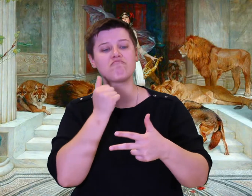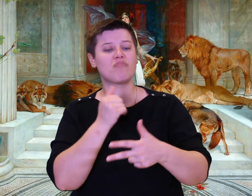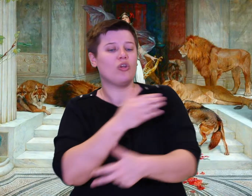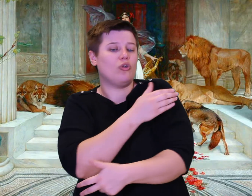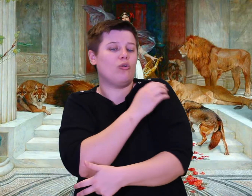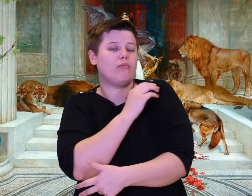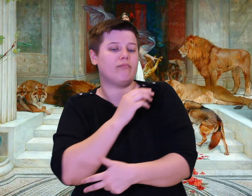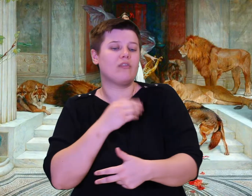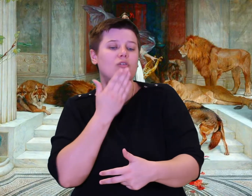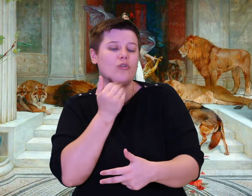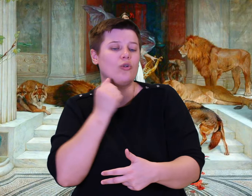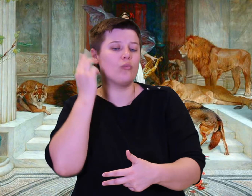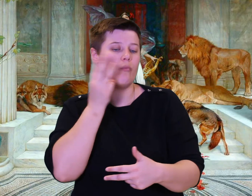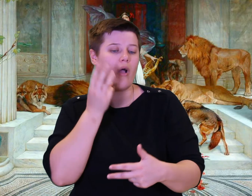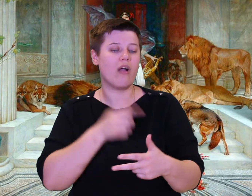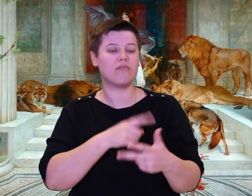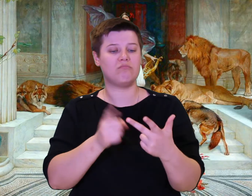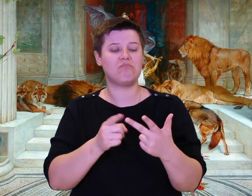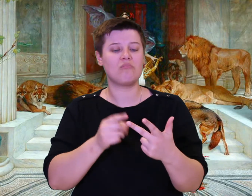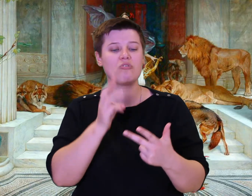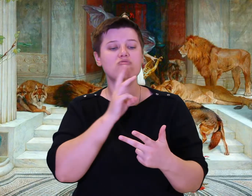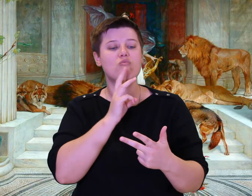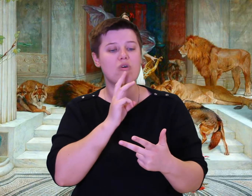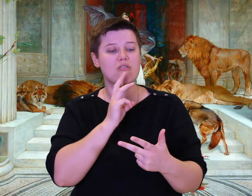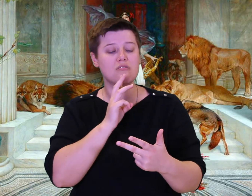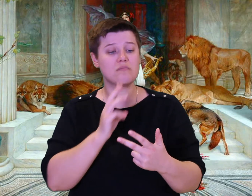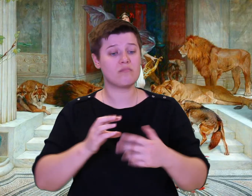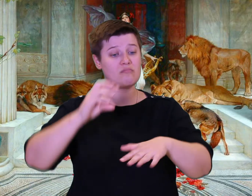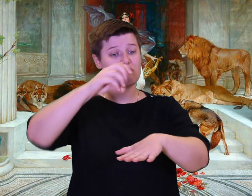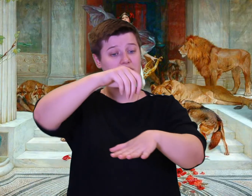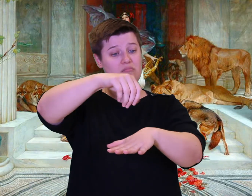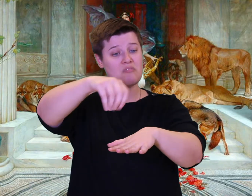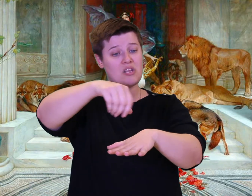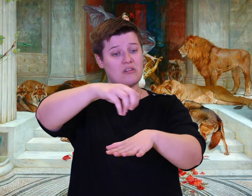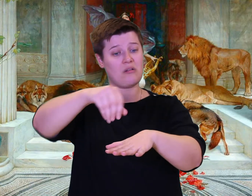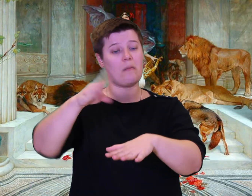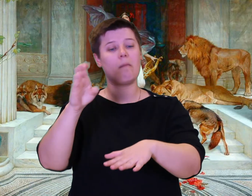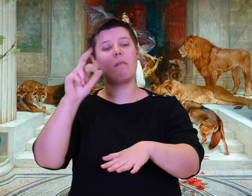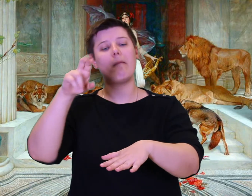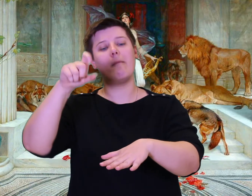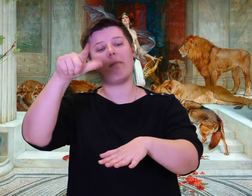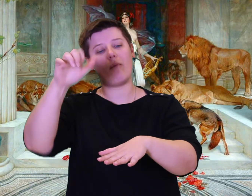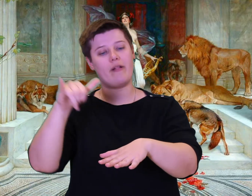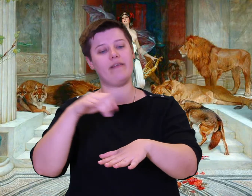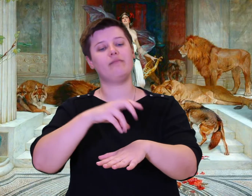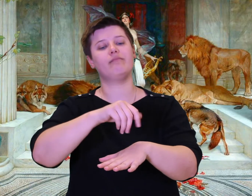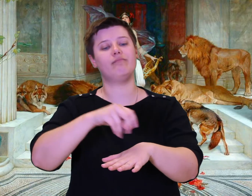First honey mix, sweet wine, and lastly water.